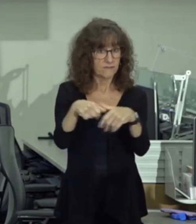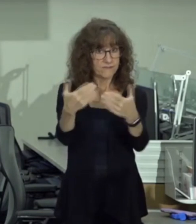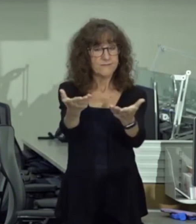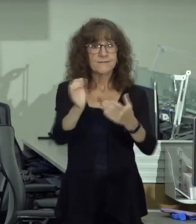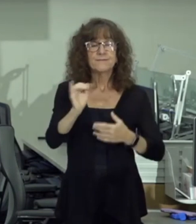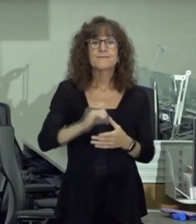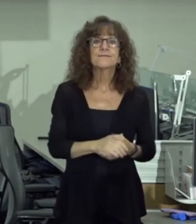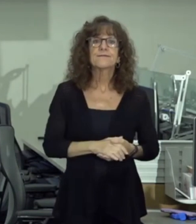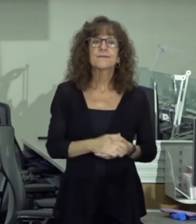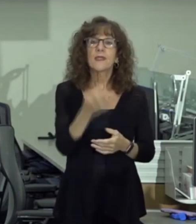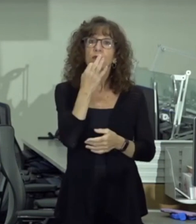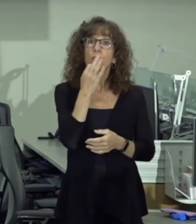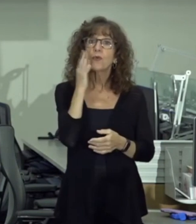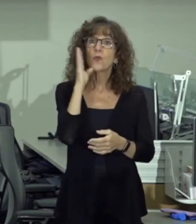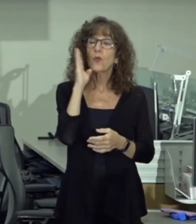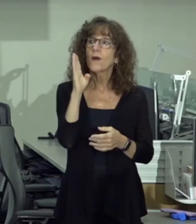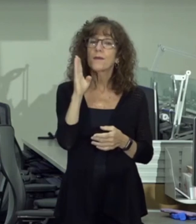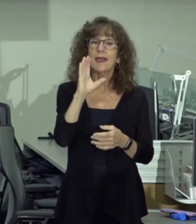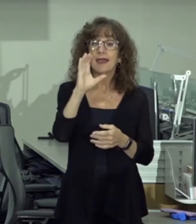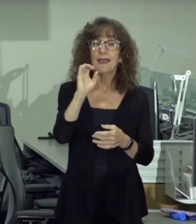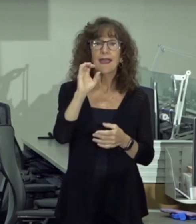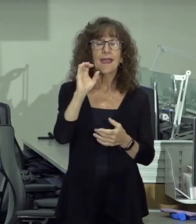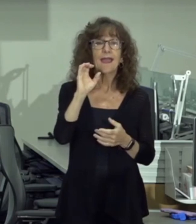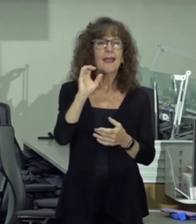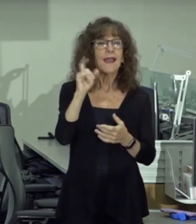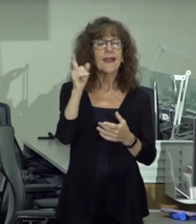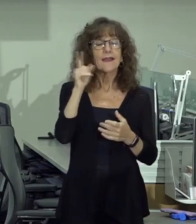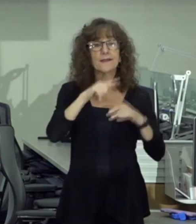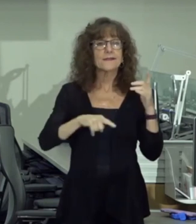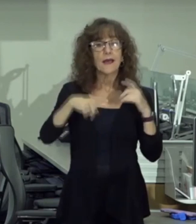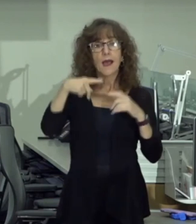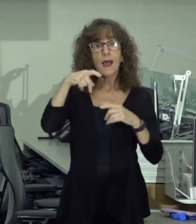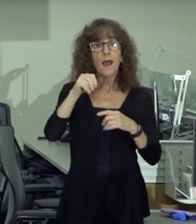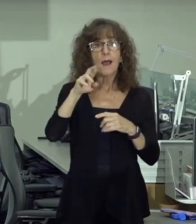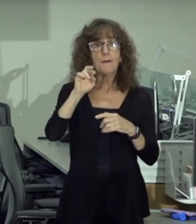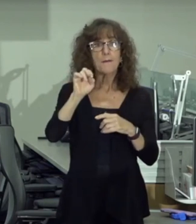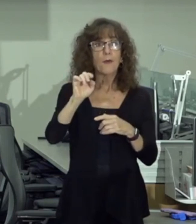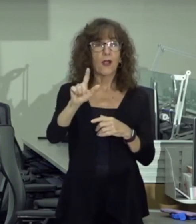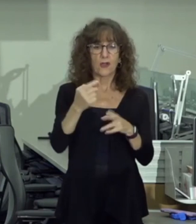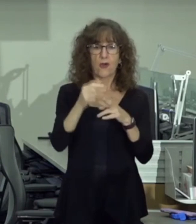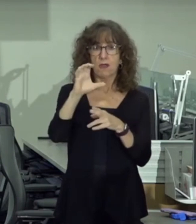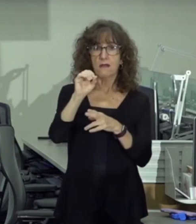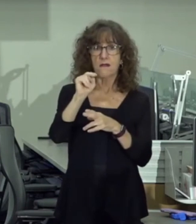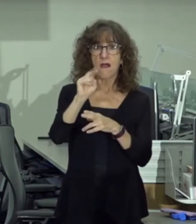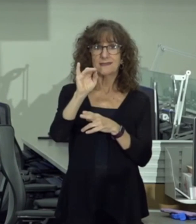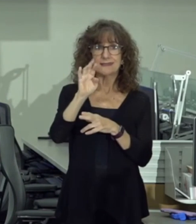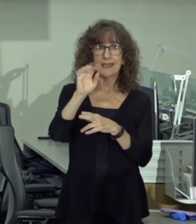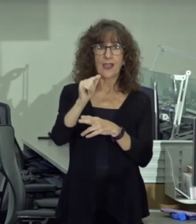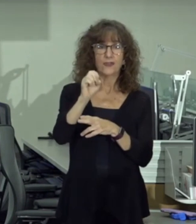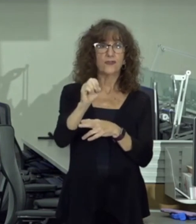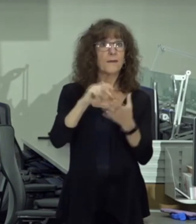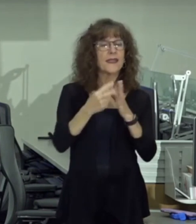available. There will soon be a concierge portal available, and this concierge portal will allow